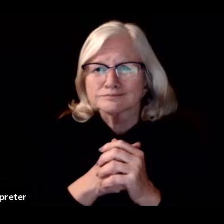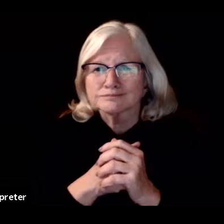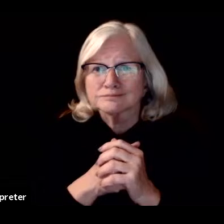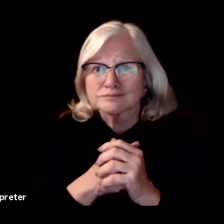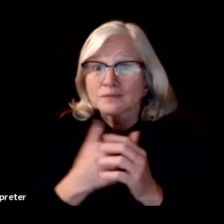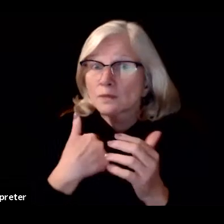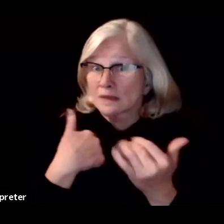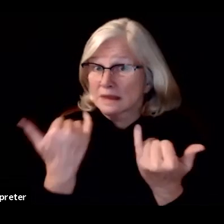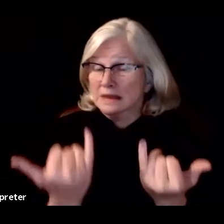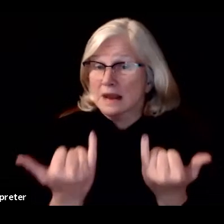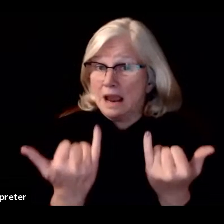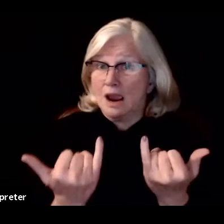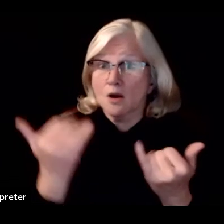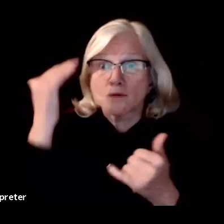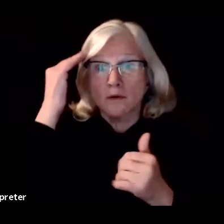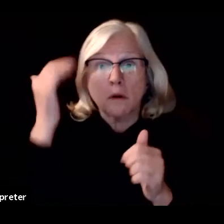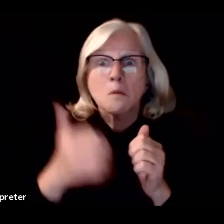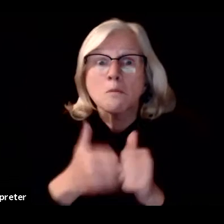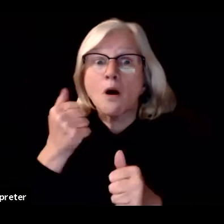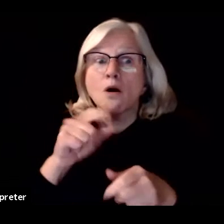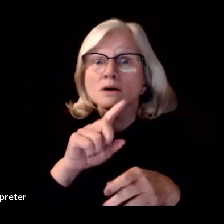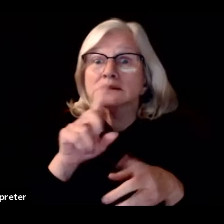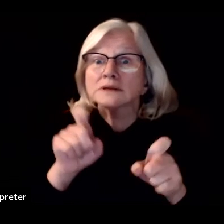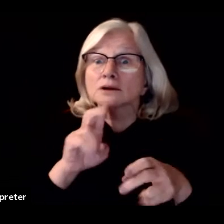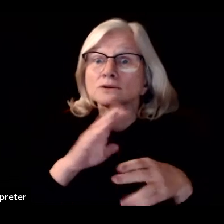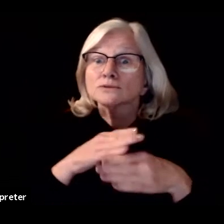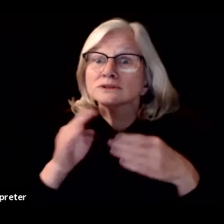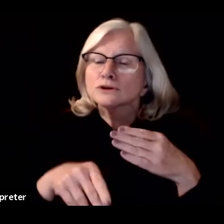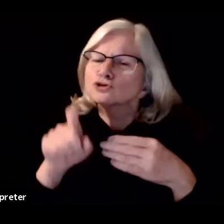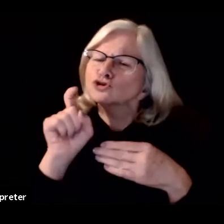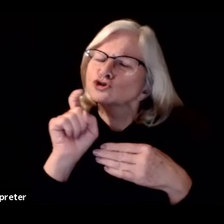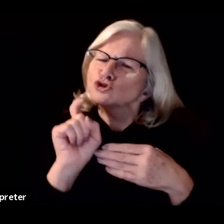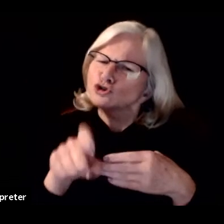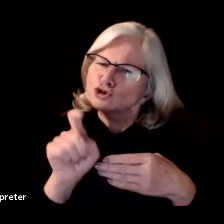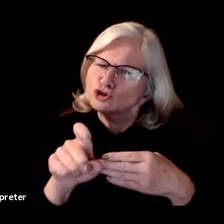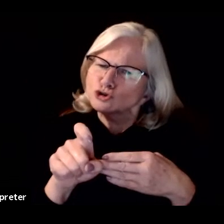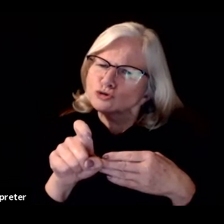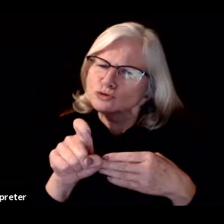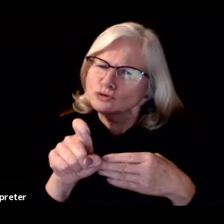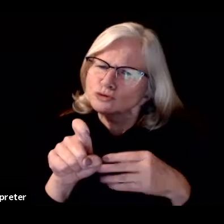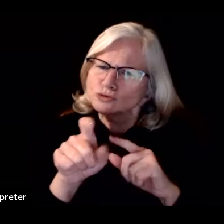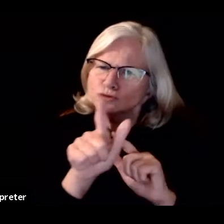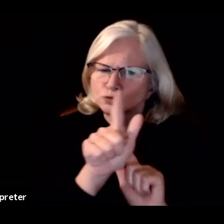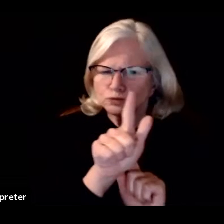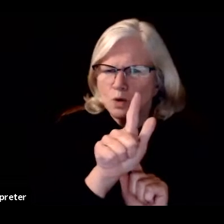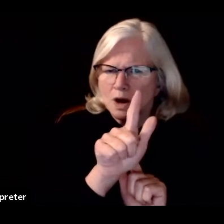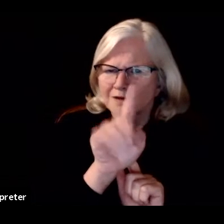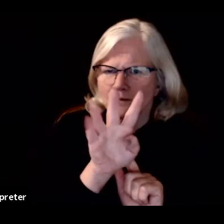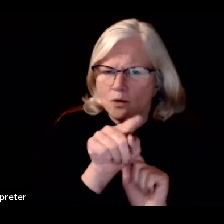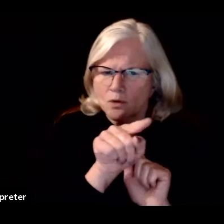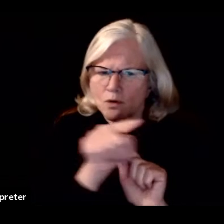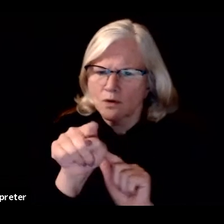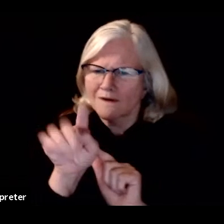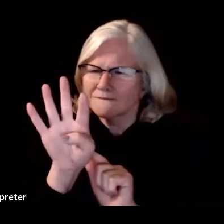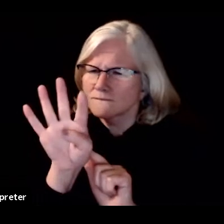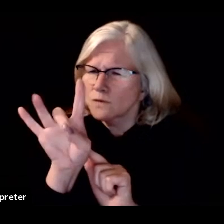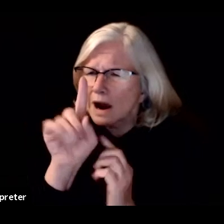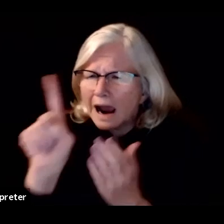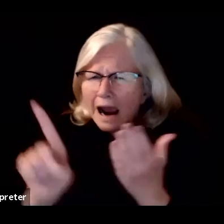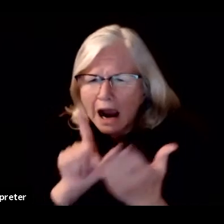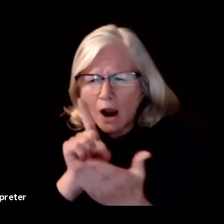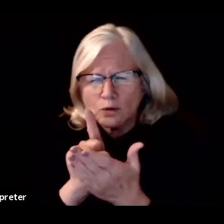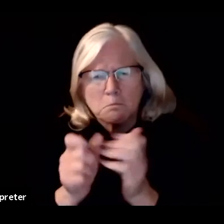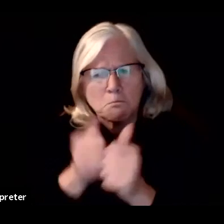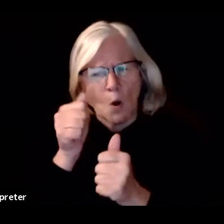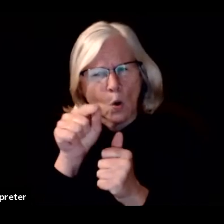after getting tested. With that in mind, I'd like to spend a little bit of time, again, reiterating the many ways